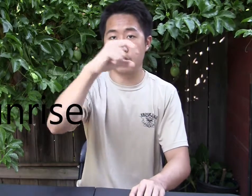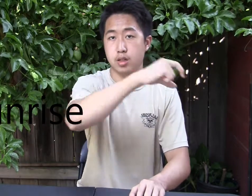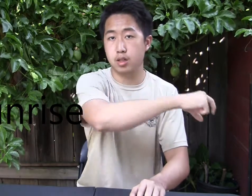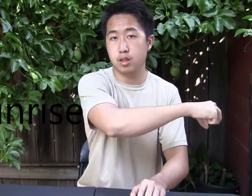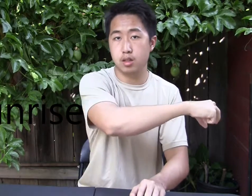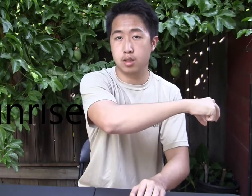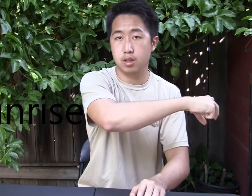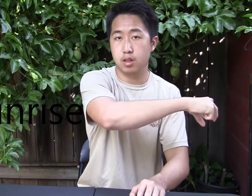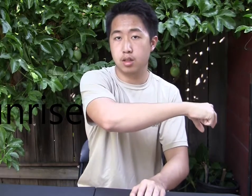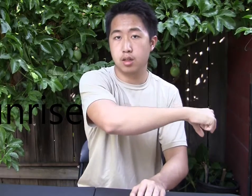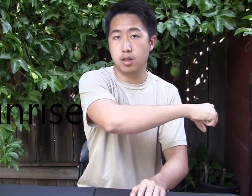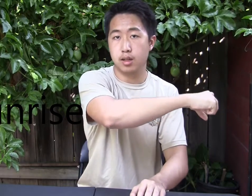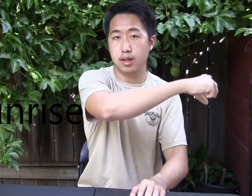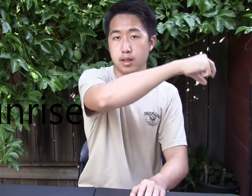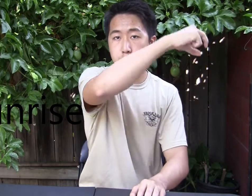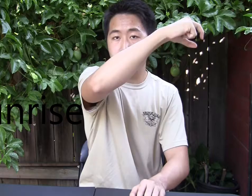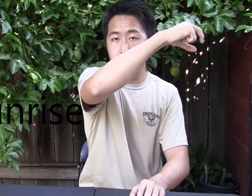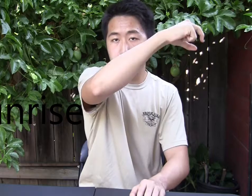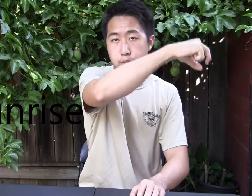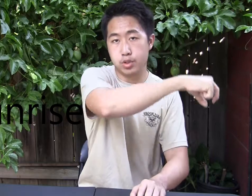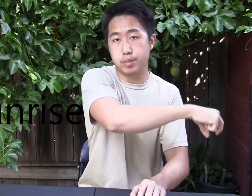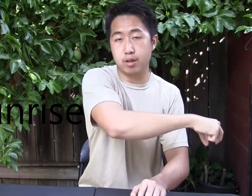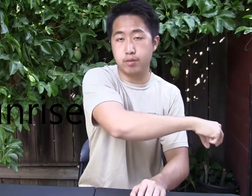sun. And move it upwards about a foot